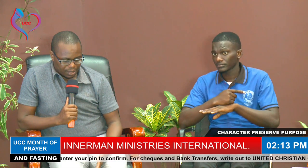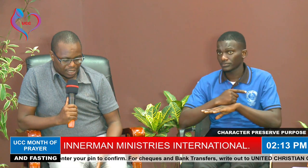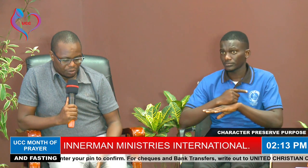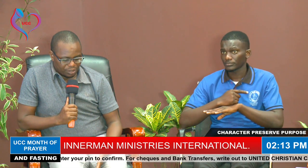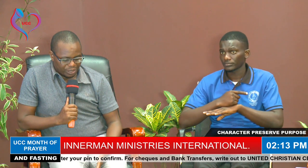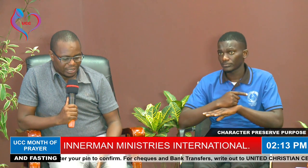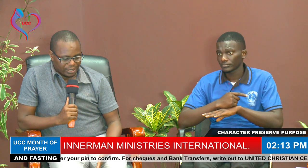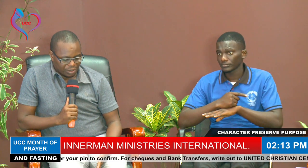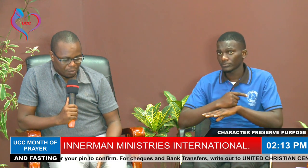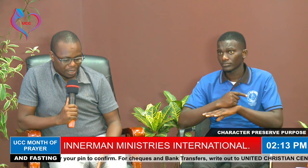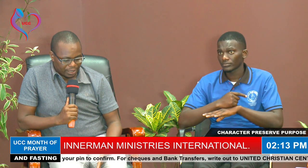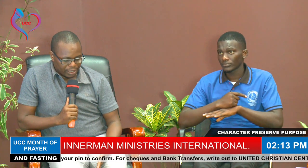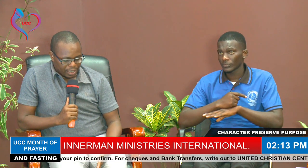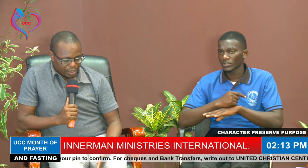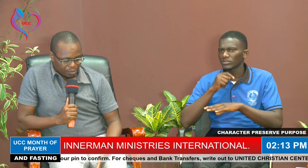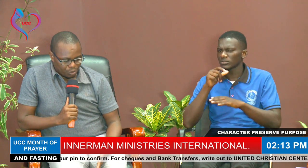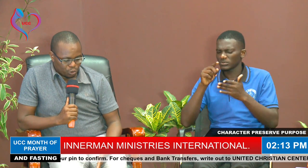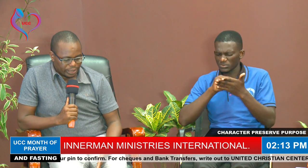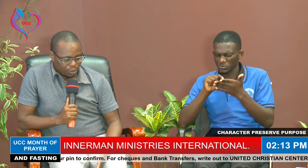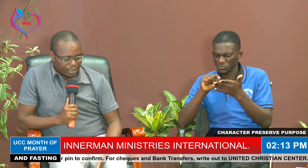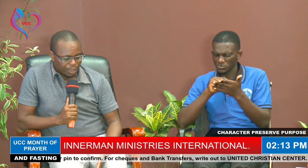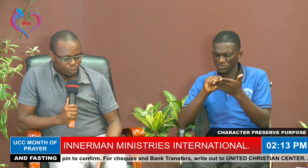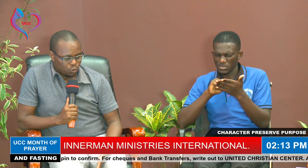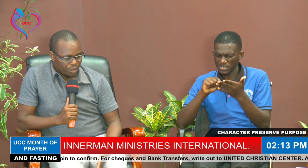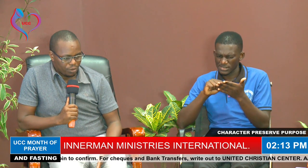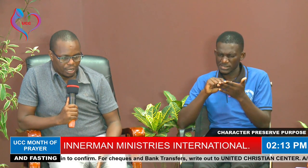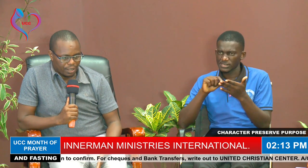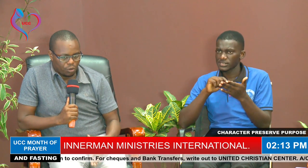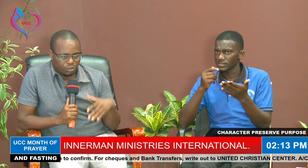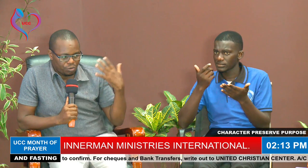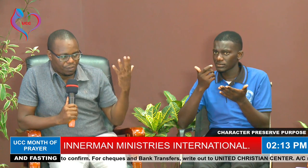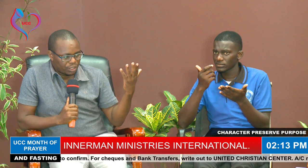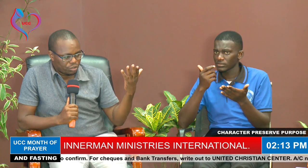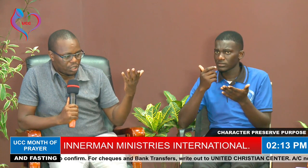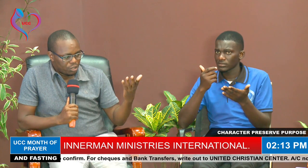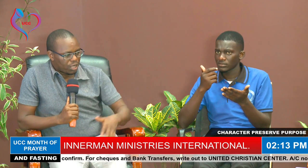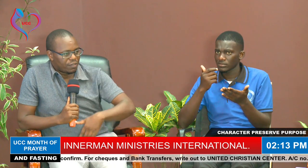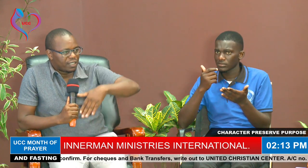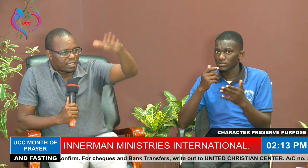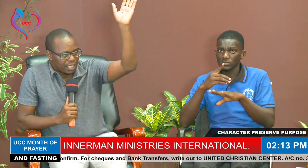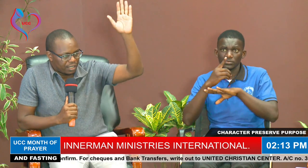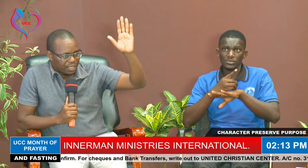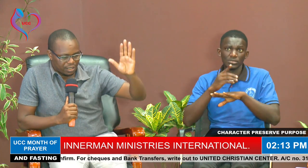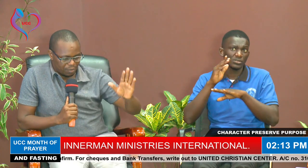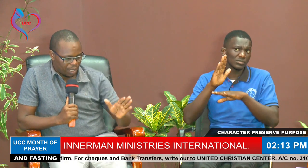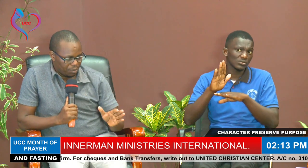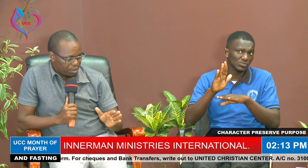these are not written somewhere that Musoke kyayogedde bwe kirina okubeera. According to Revelation, you can even see 10 days in the Bible.